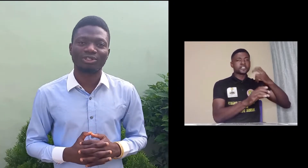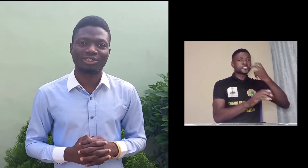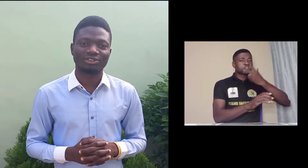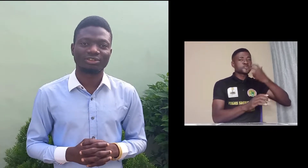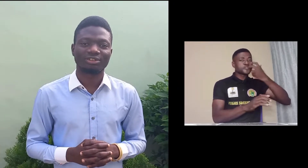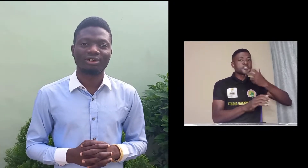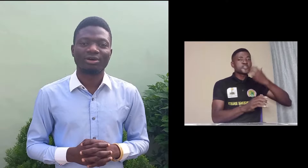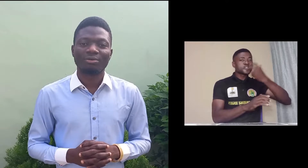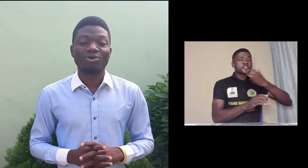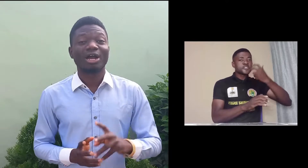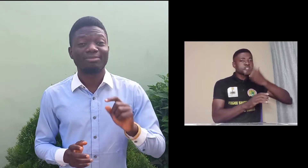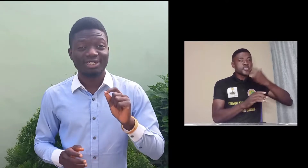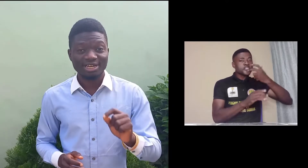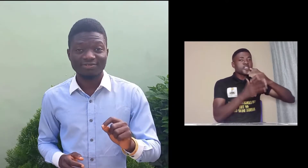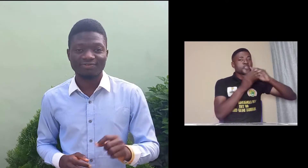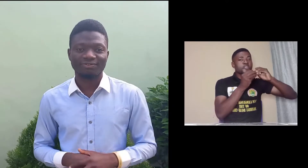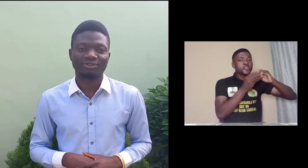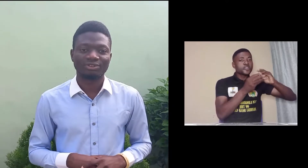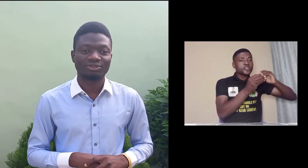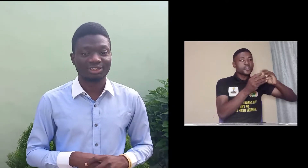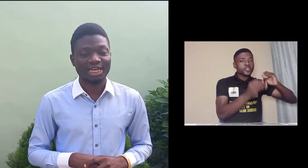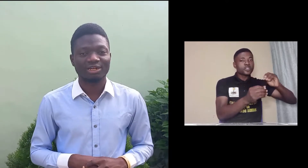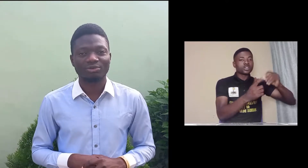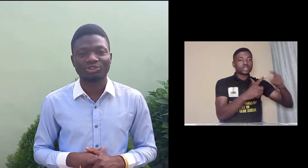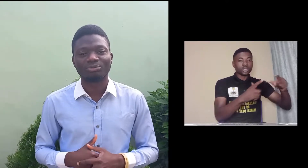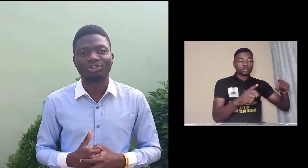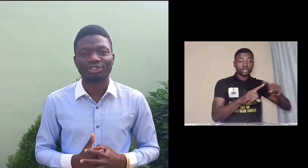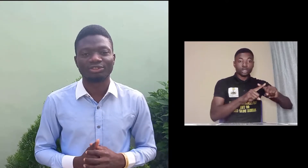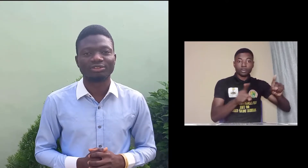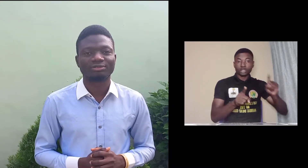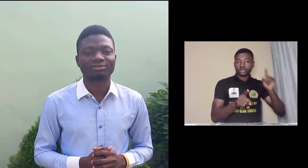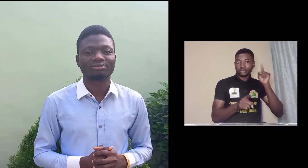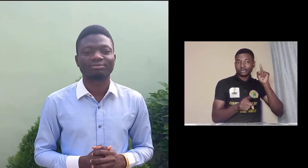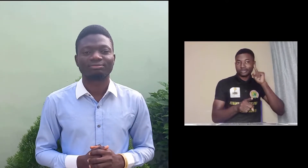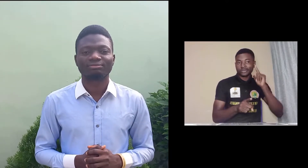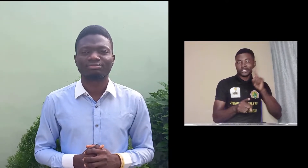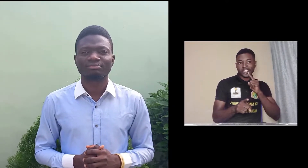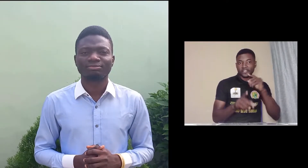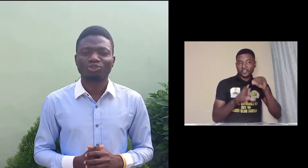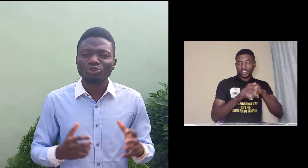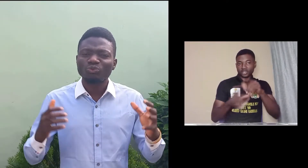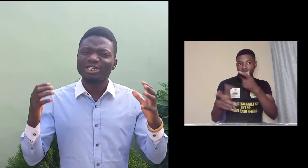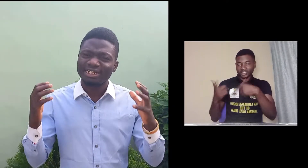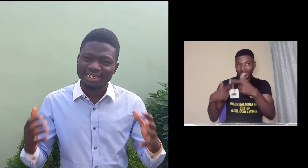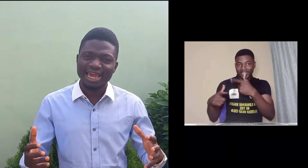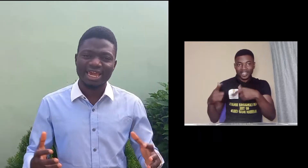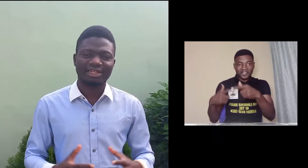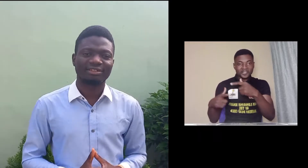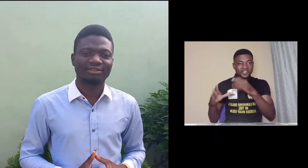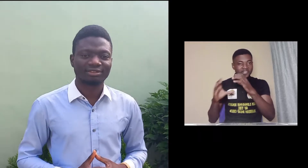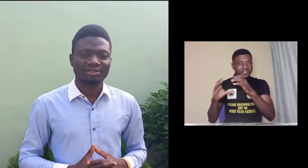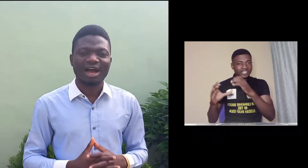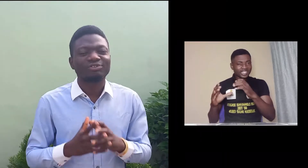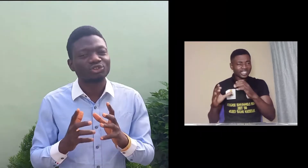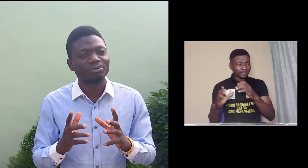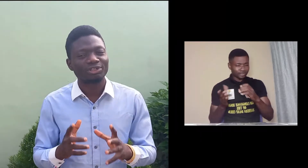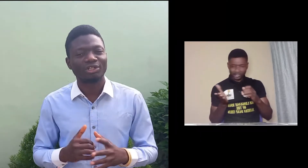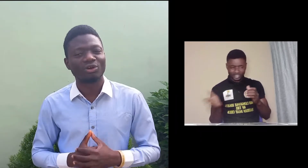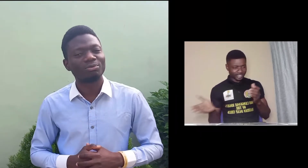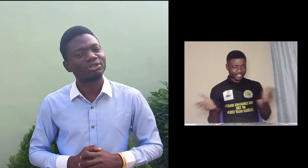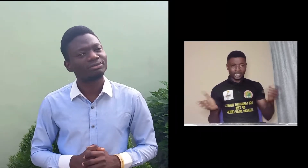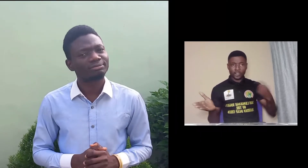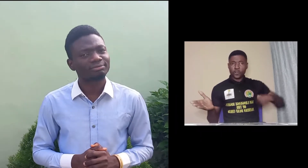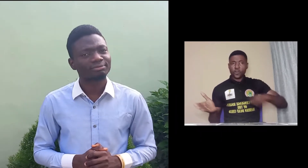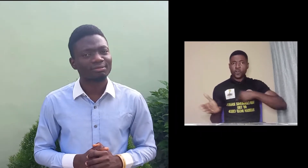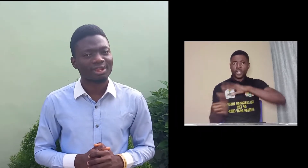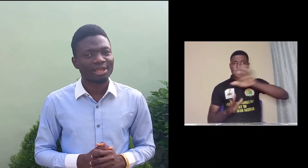spoken communication, but can be deaf to sign language communication. Don't we then have something